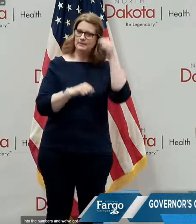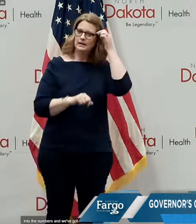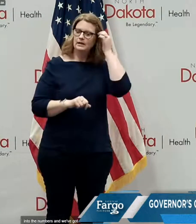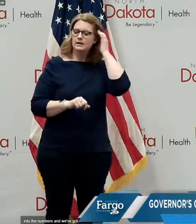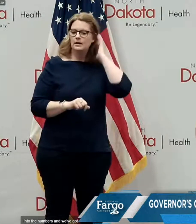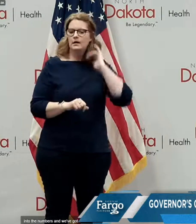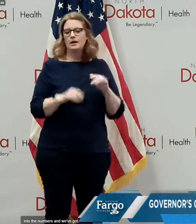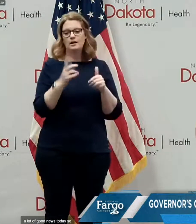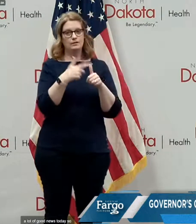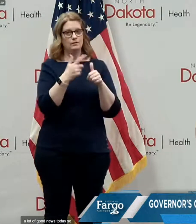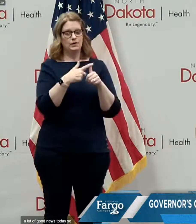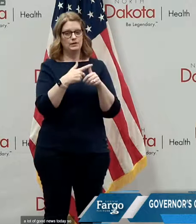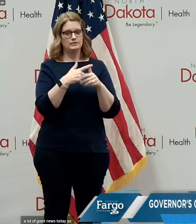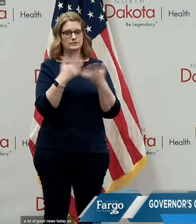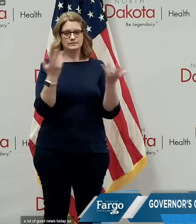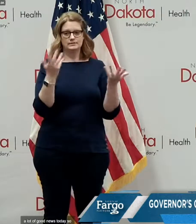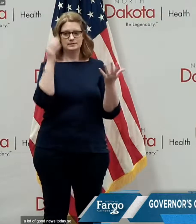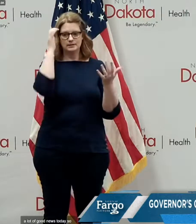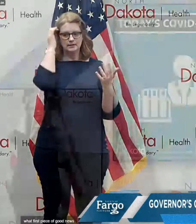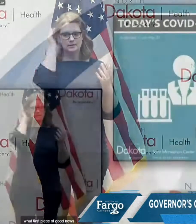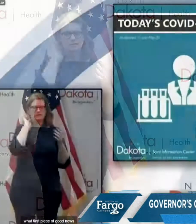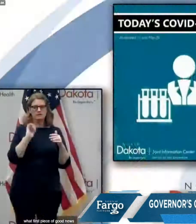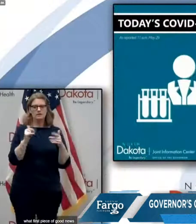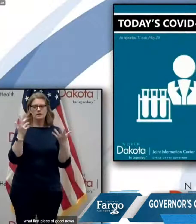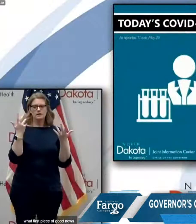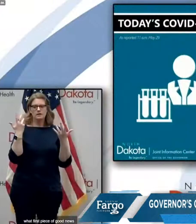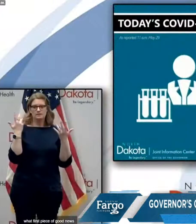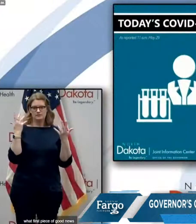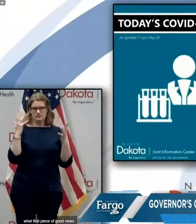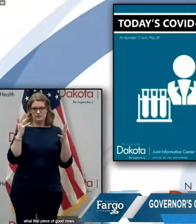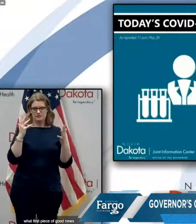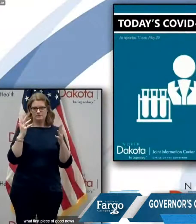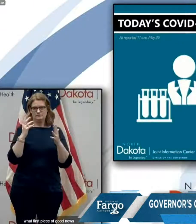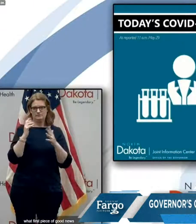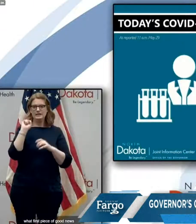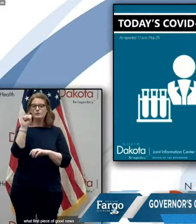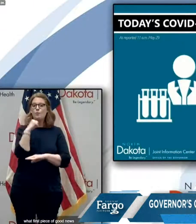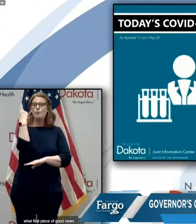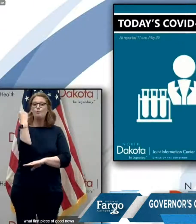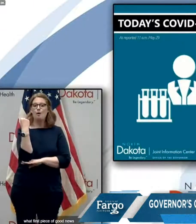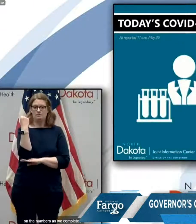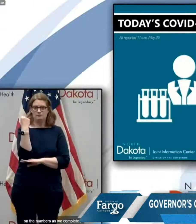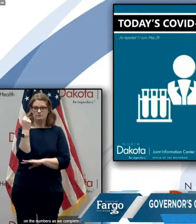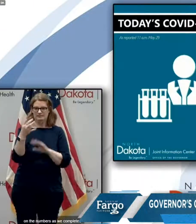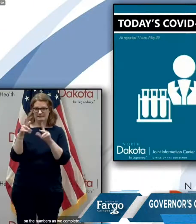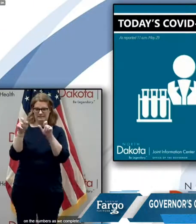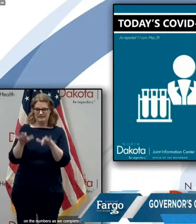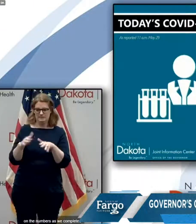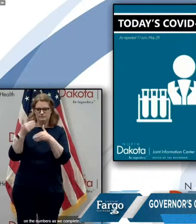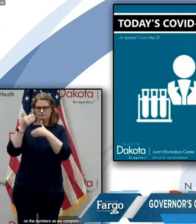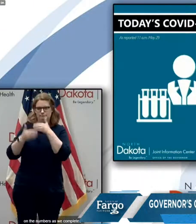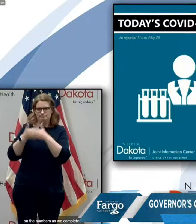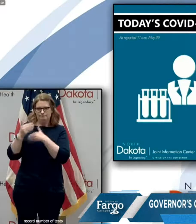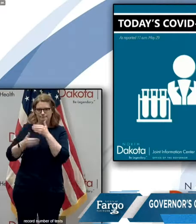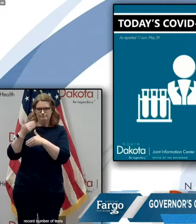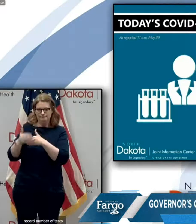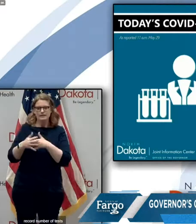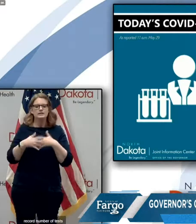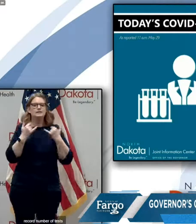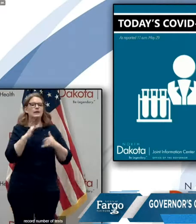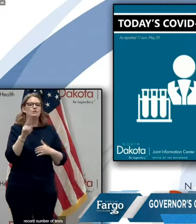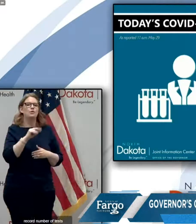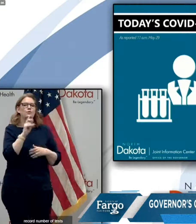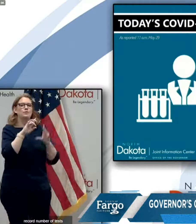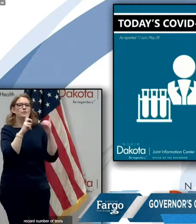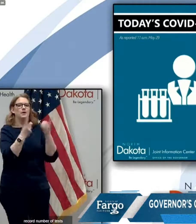First piece of good news on the numbers is we completed record number of tests yesterday. Today, the North Dakota Department